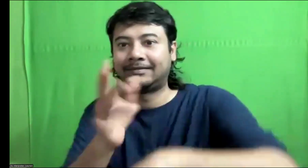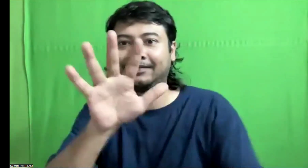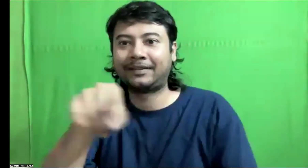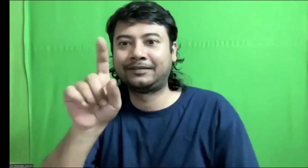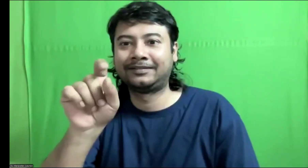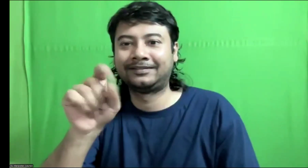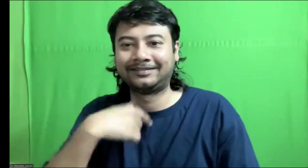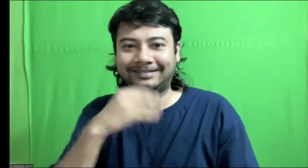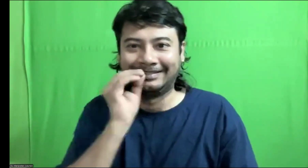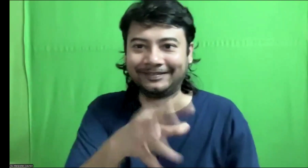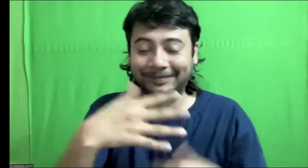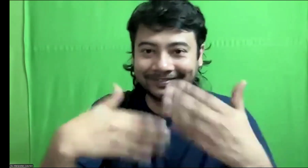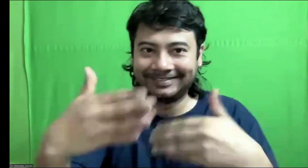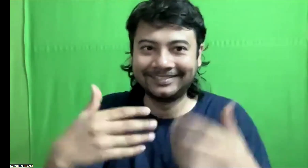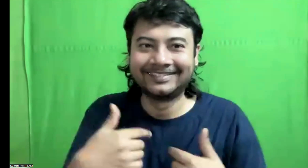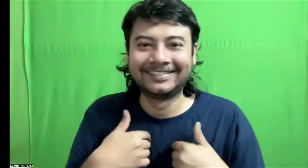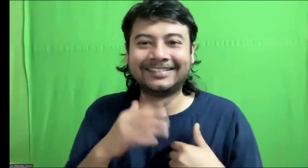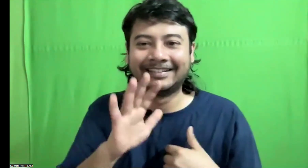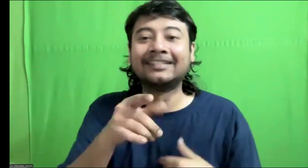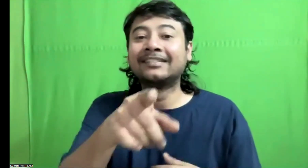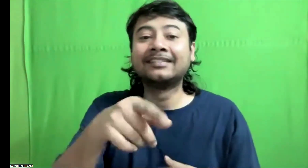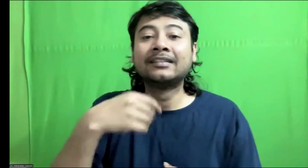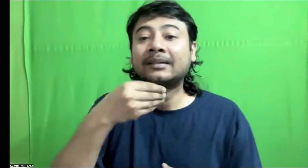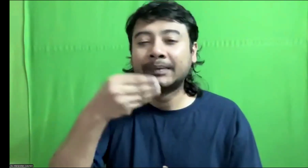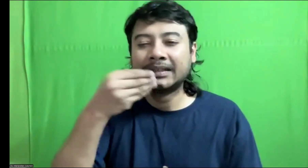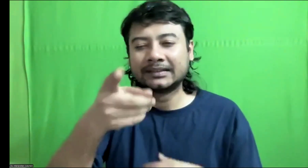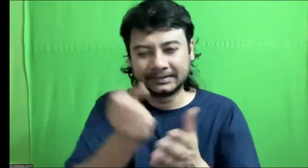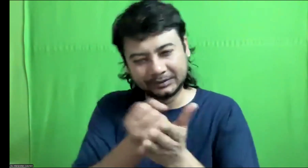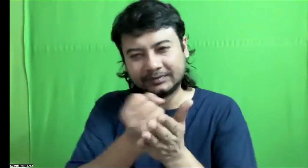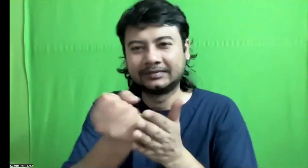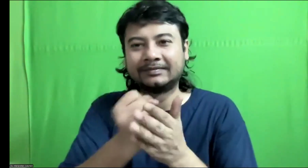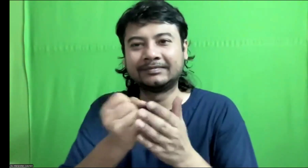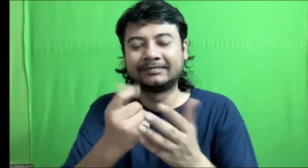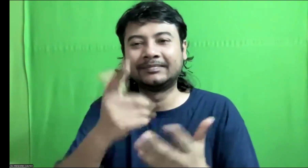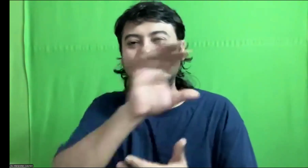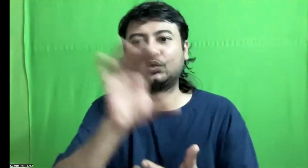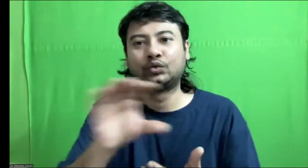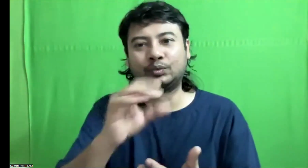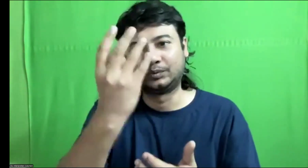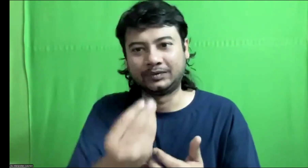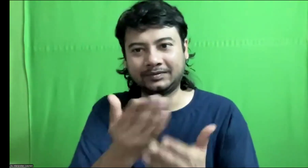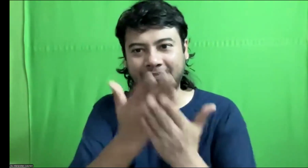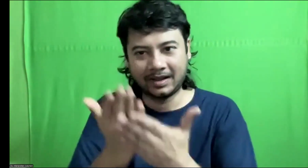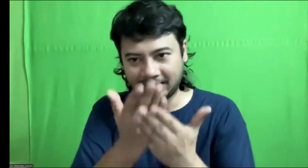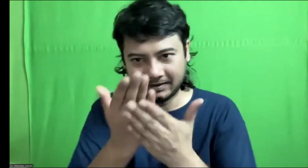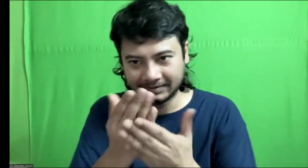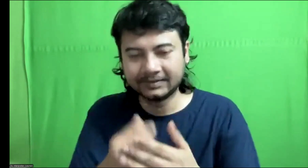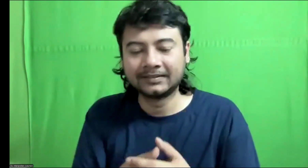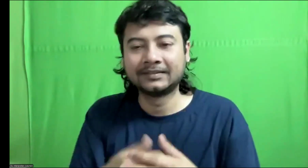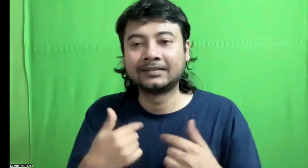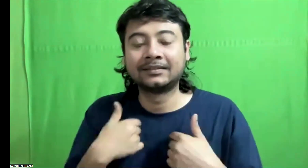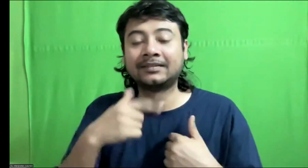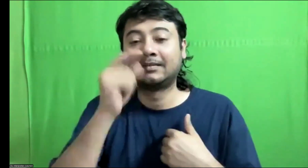I'm waiting for the videos. Please go out and do this program and invite people, neighbors,